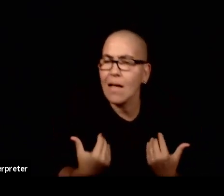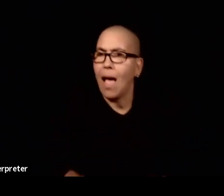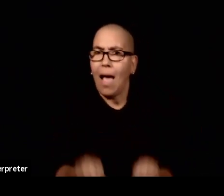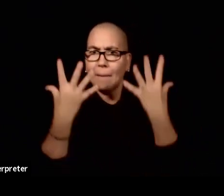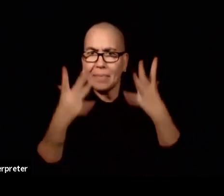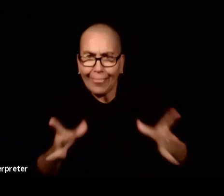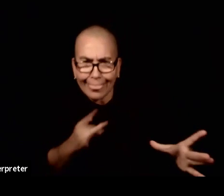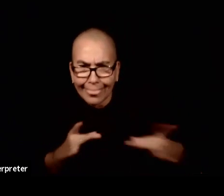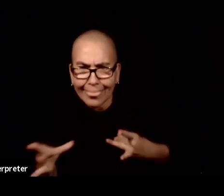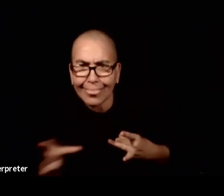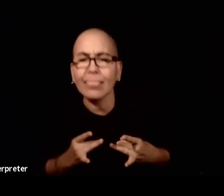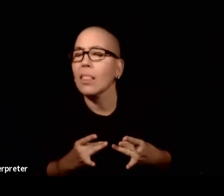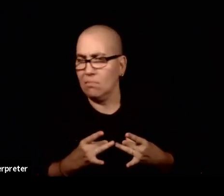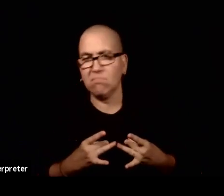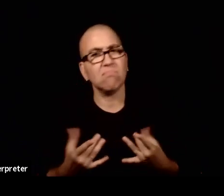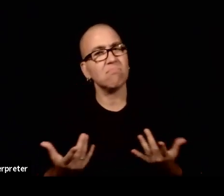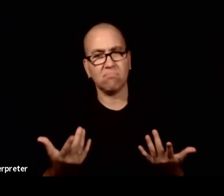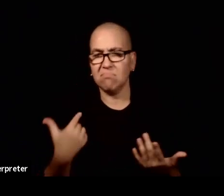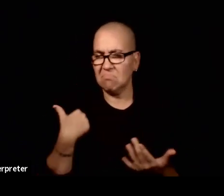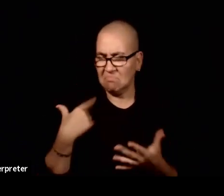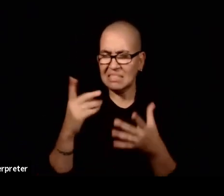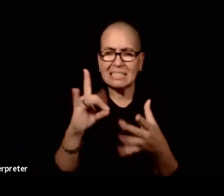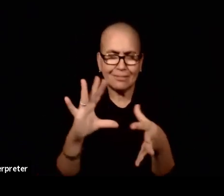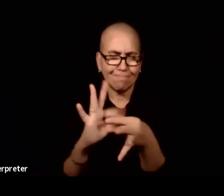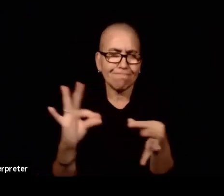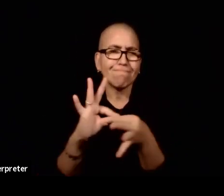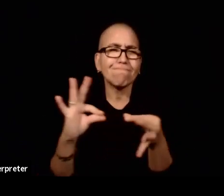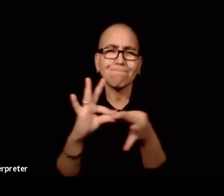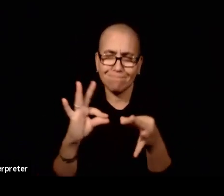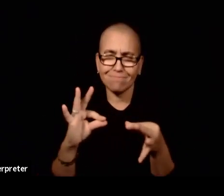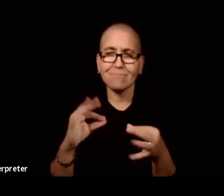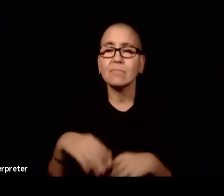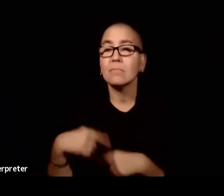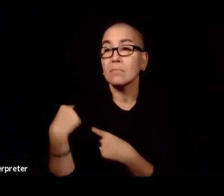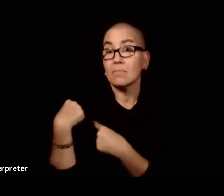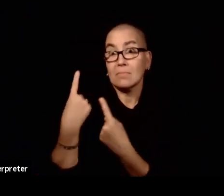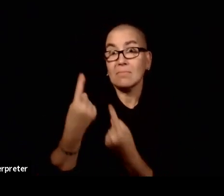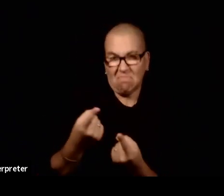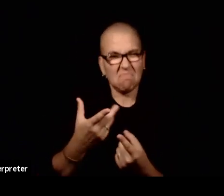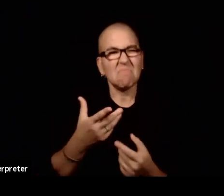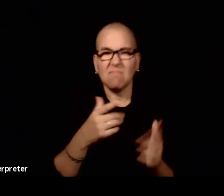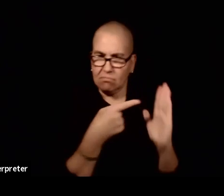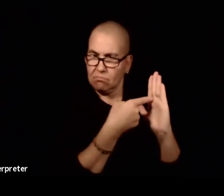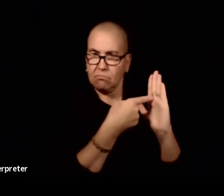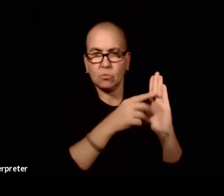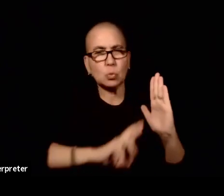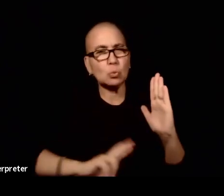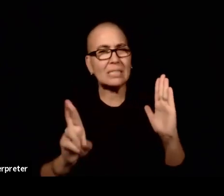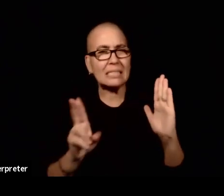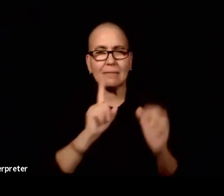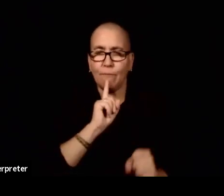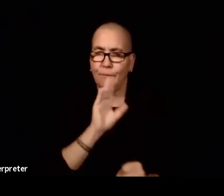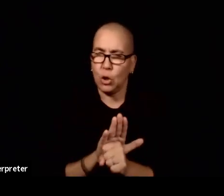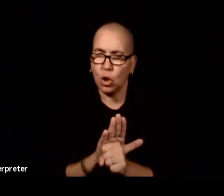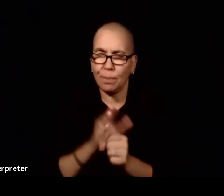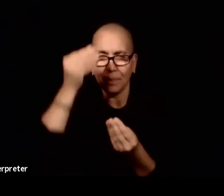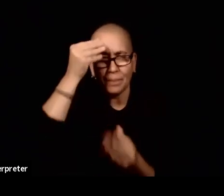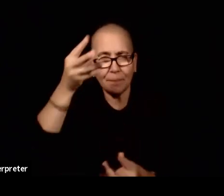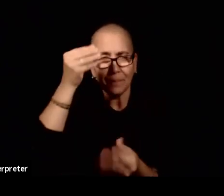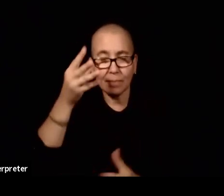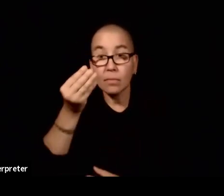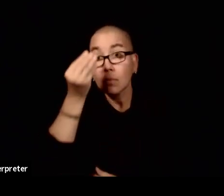calls before, the majority of confirmed cases in child care settings have not been due to transmission at the child care